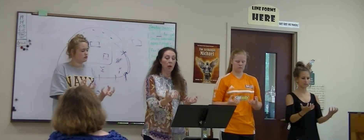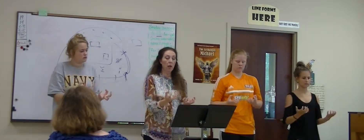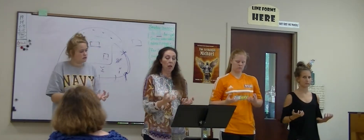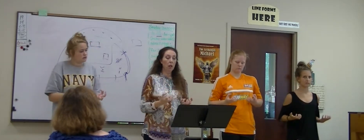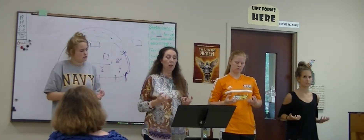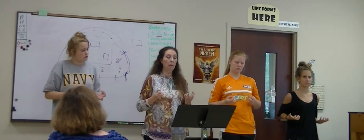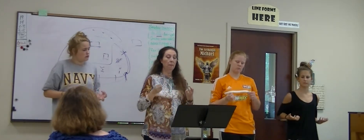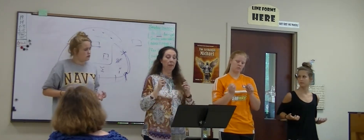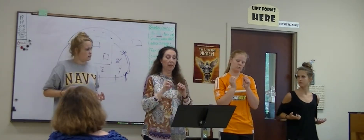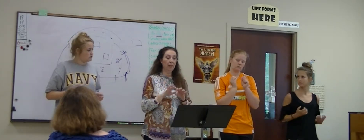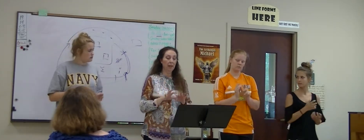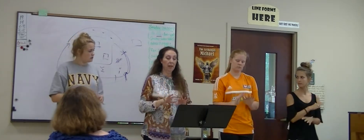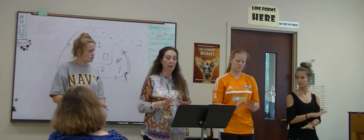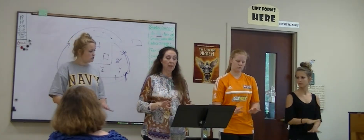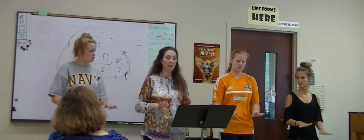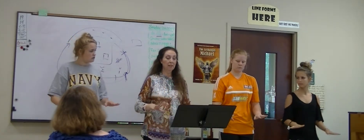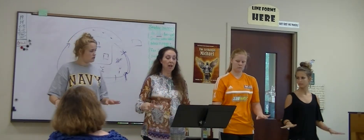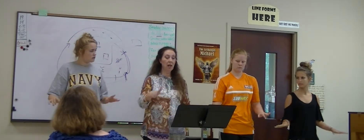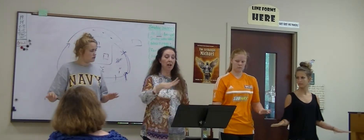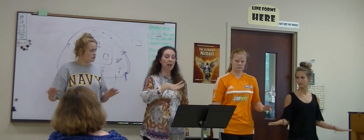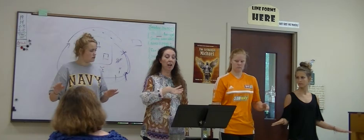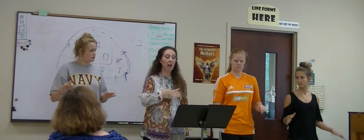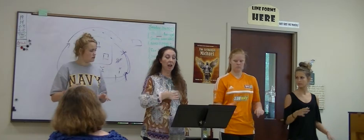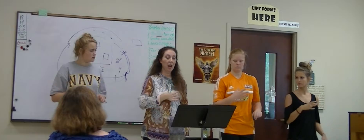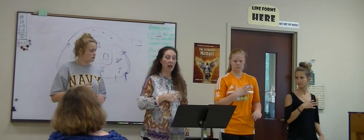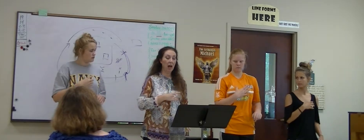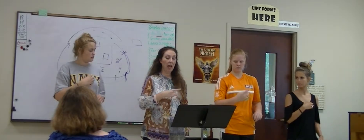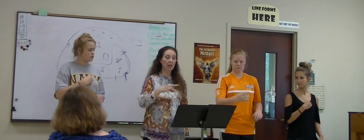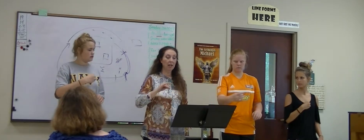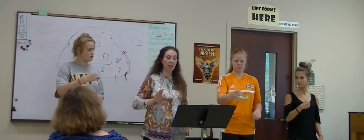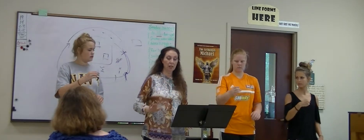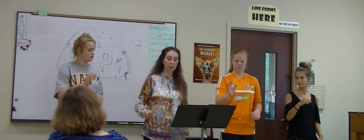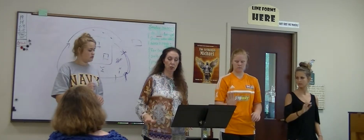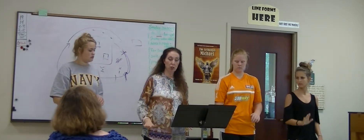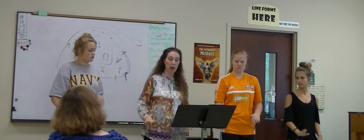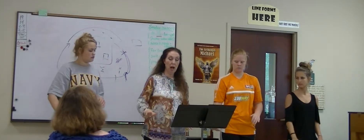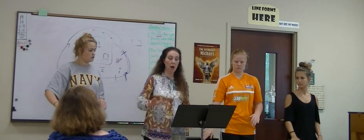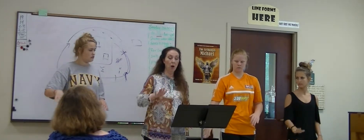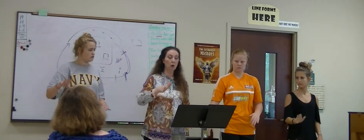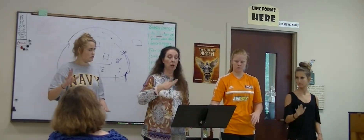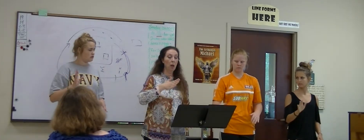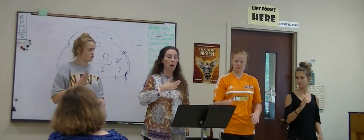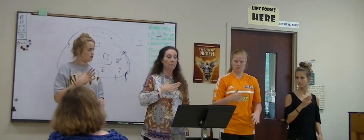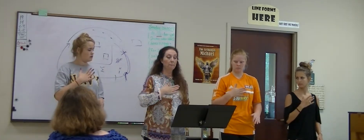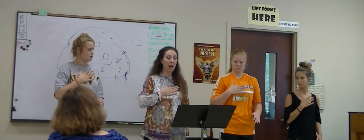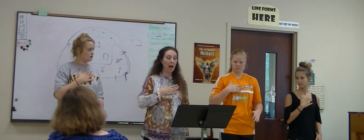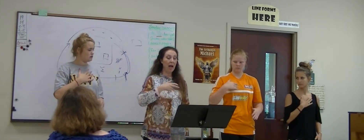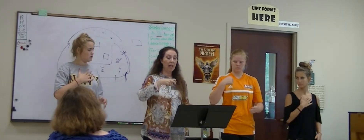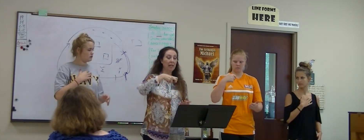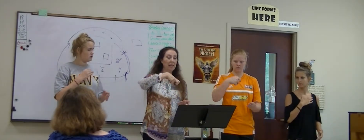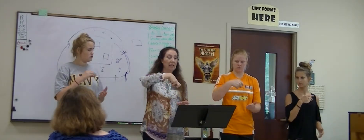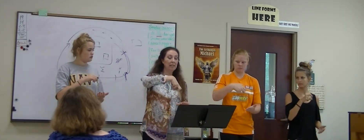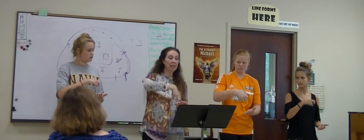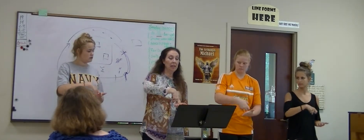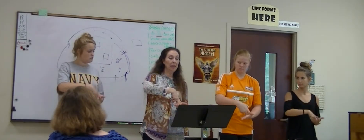will be done, like a child, my